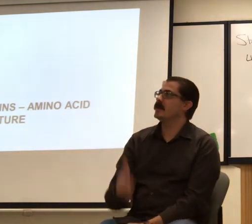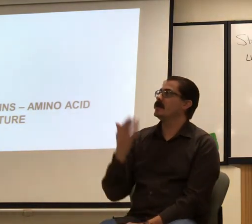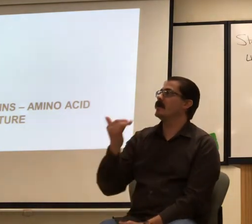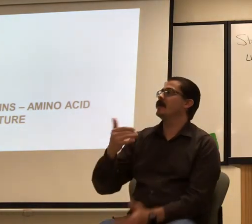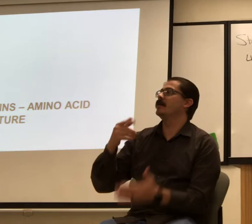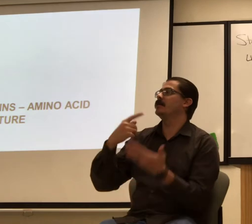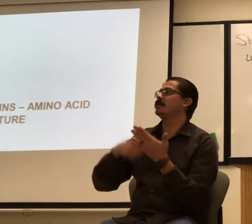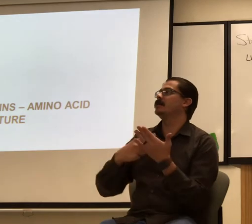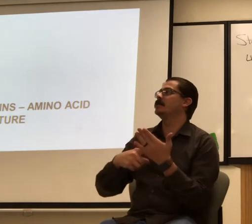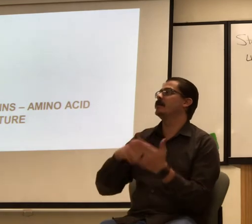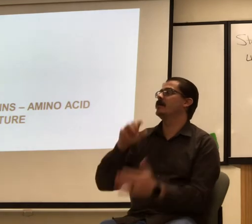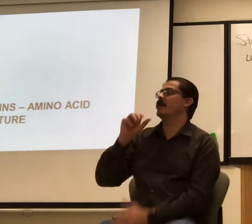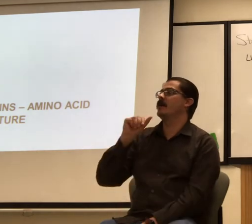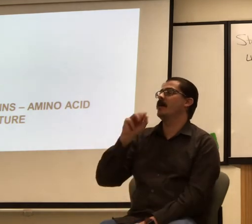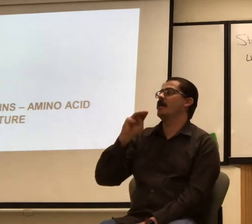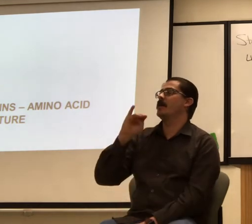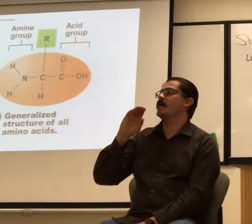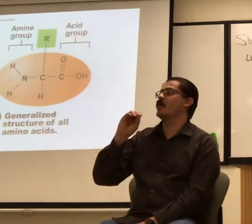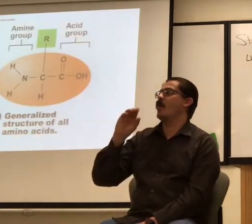proteins.